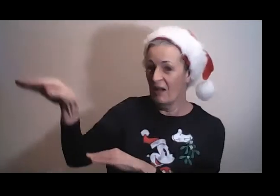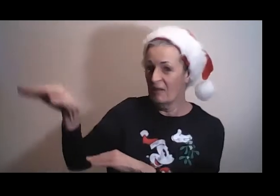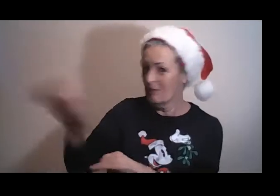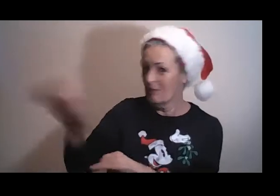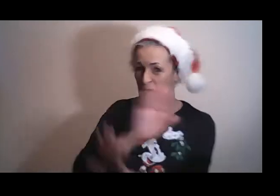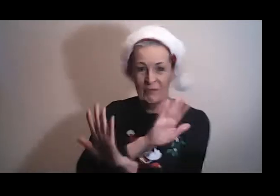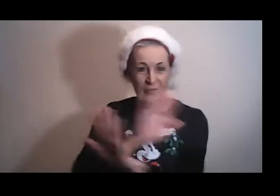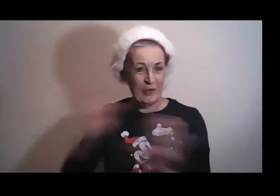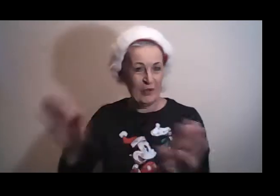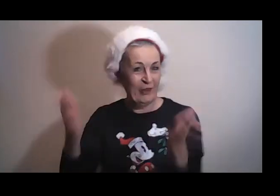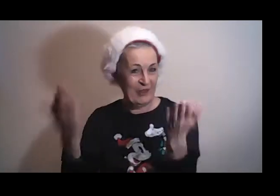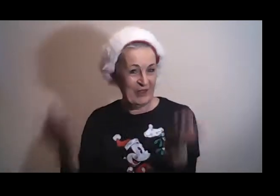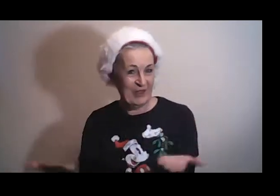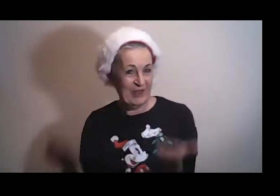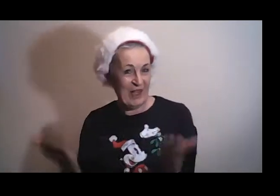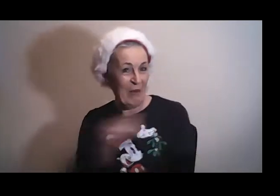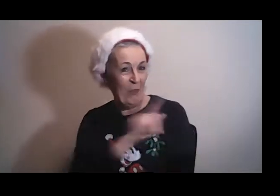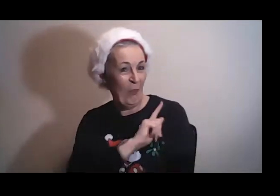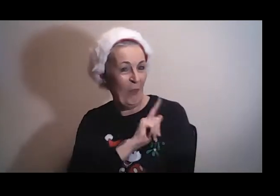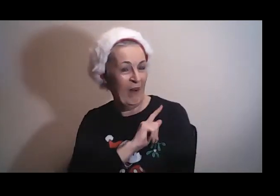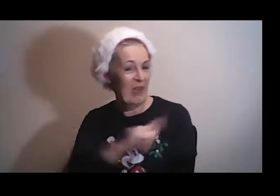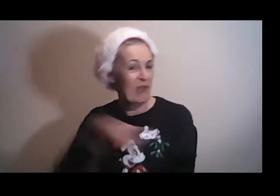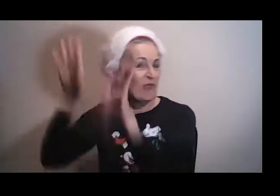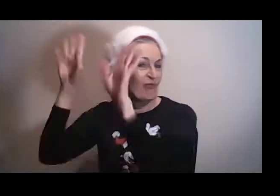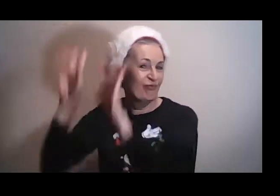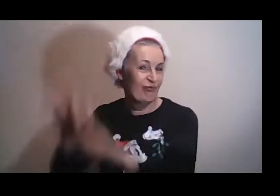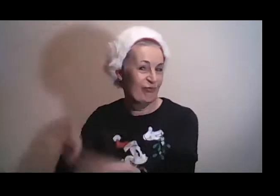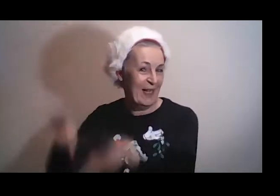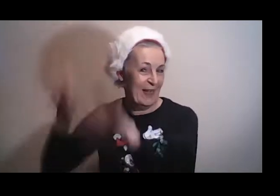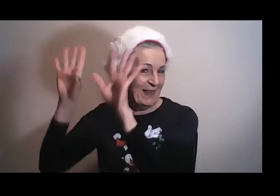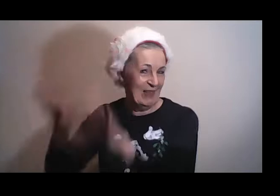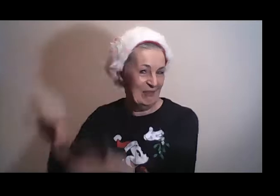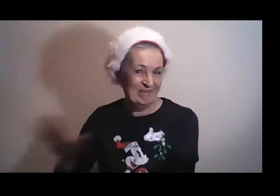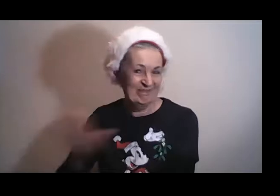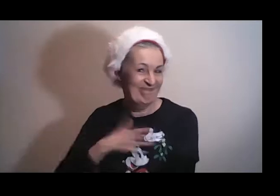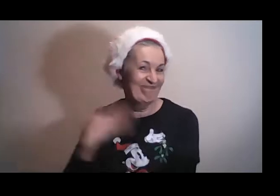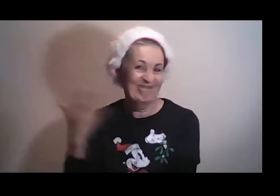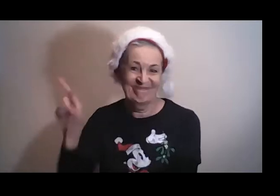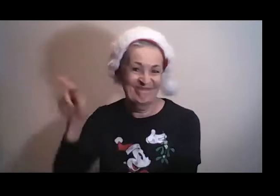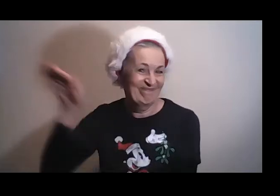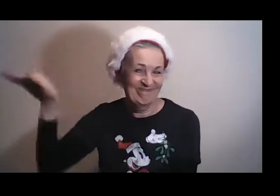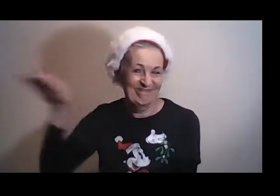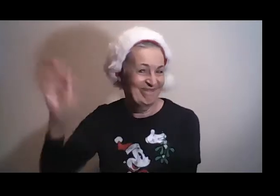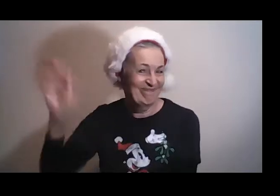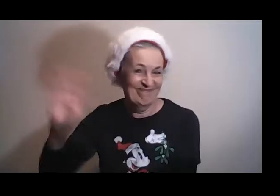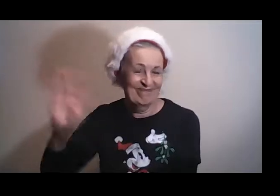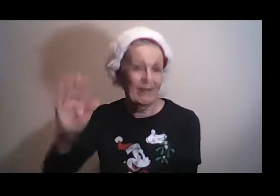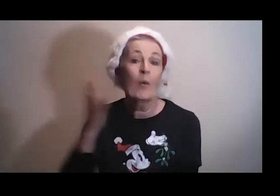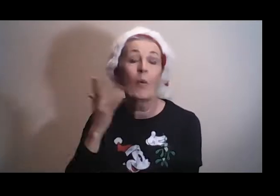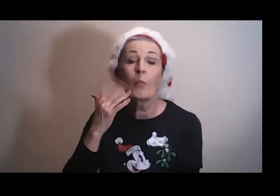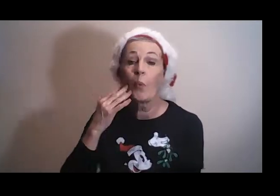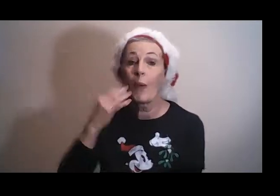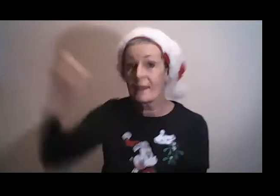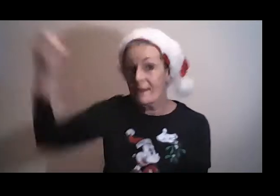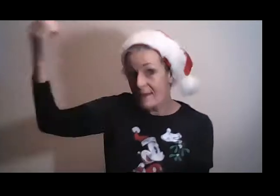So you wouldn't want to do it in the rain. But on a sunny day, and when you go to the seaside, you